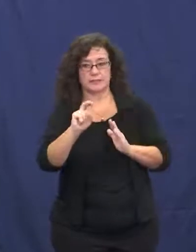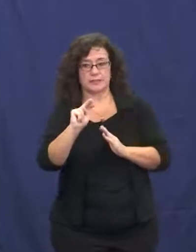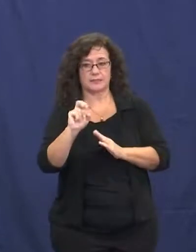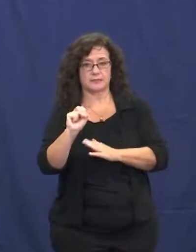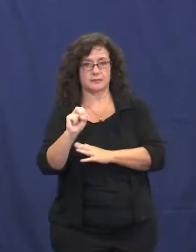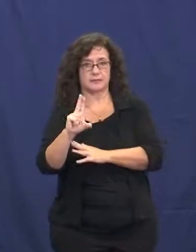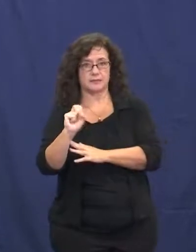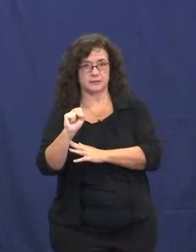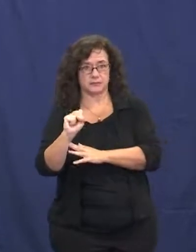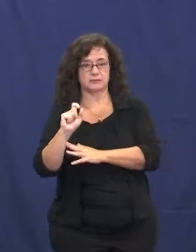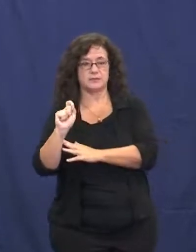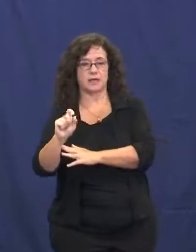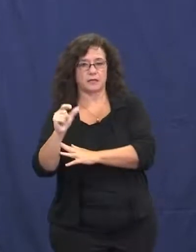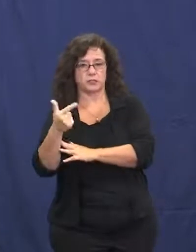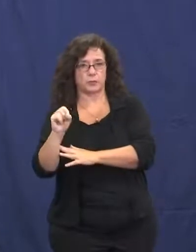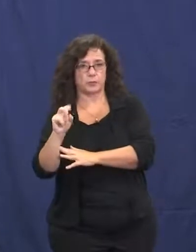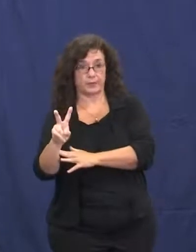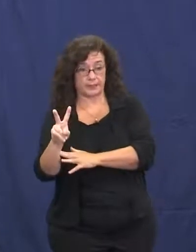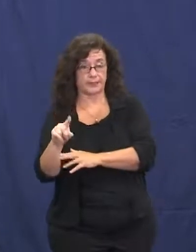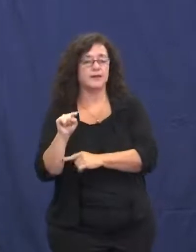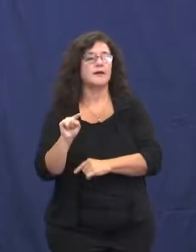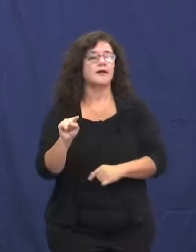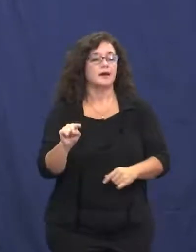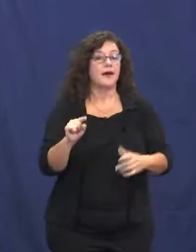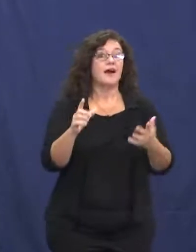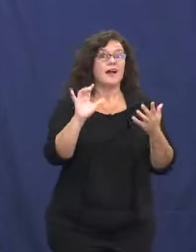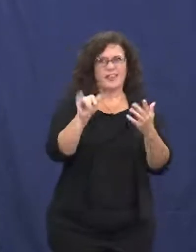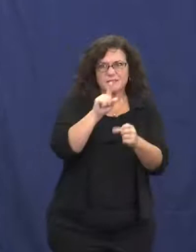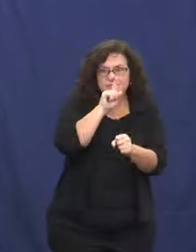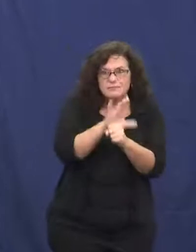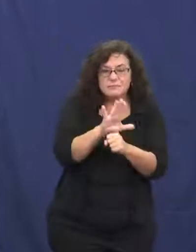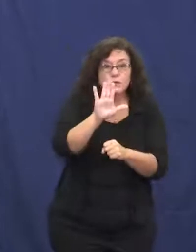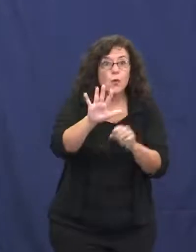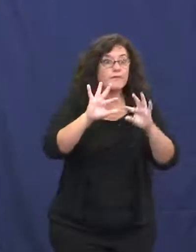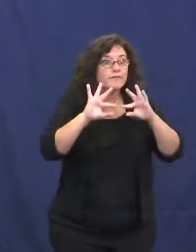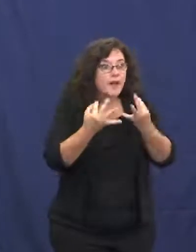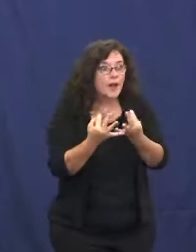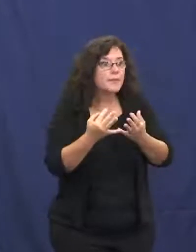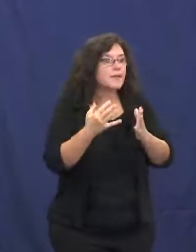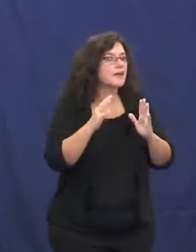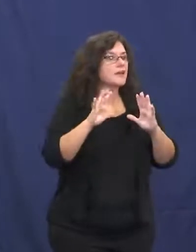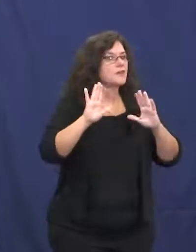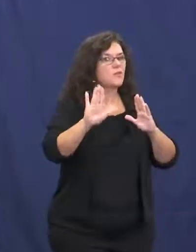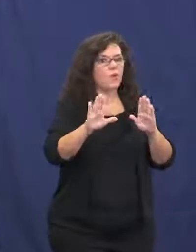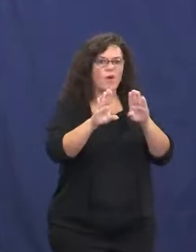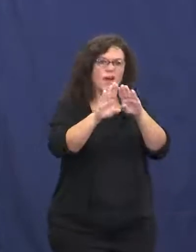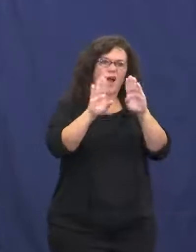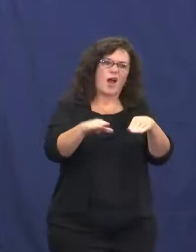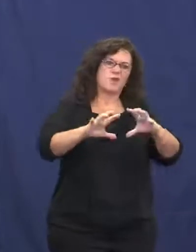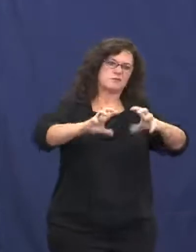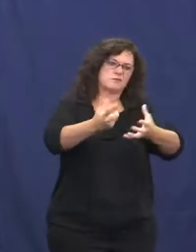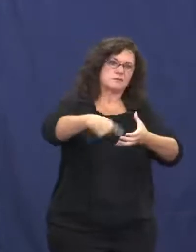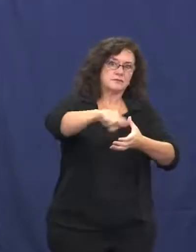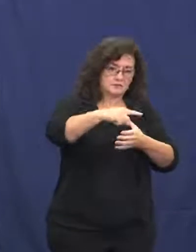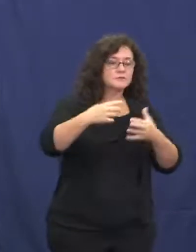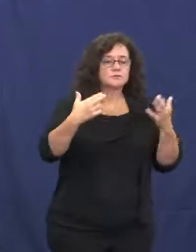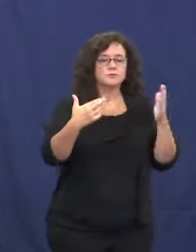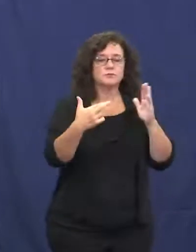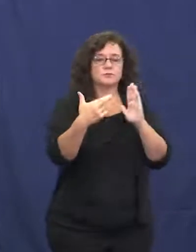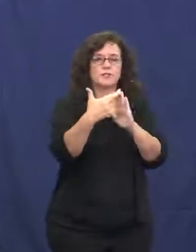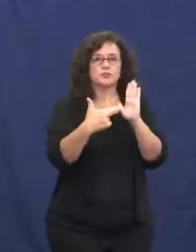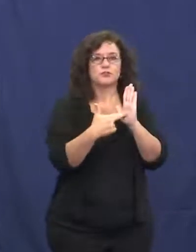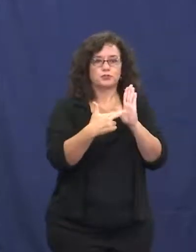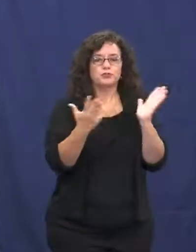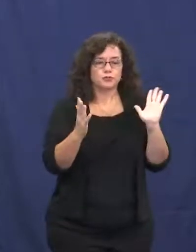2020census.gov to make sure your family in your household is registered. Those funds, $2,000 per person,